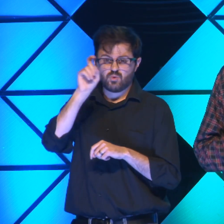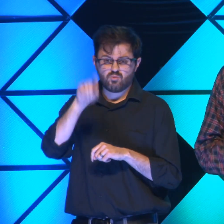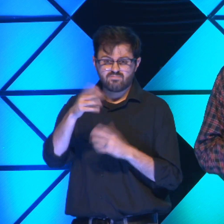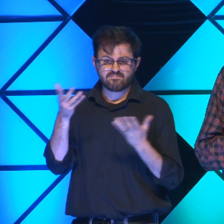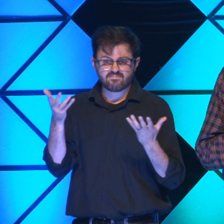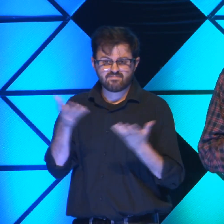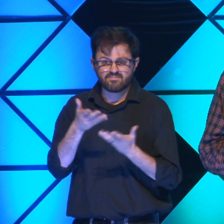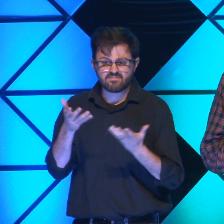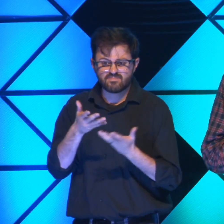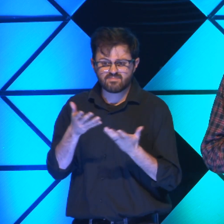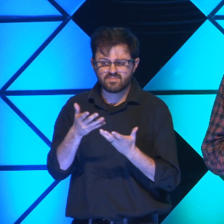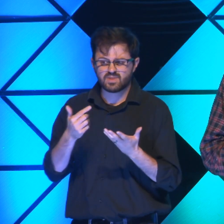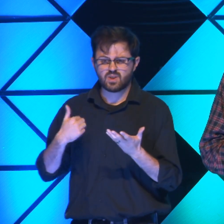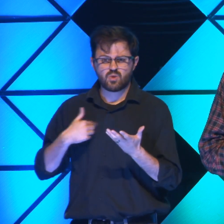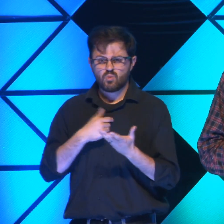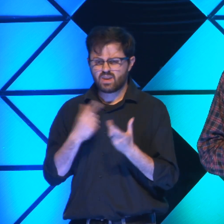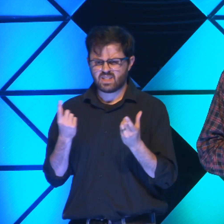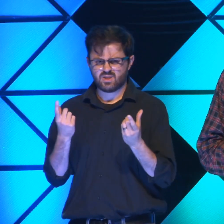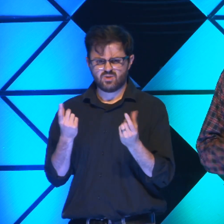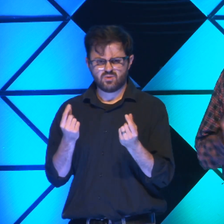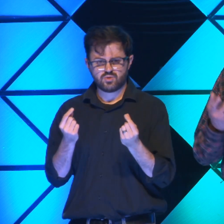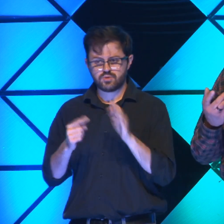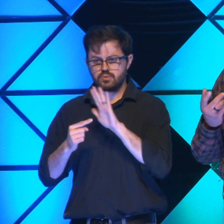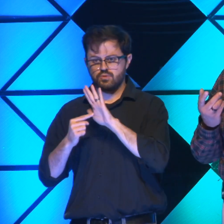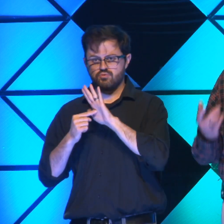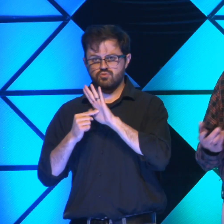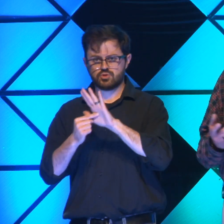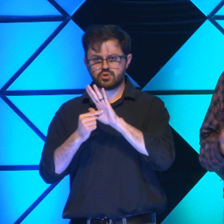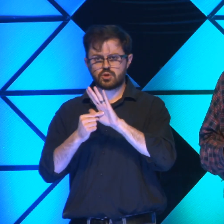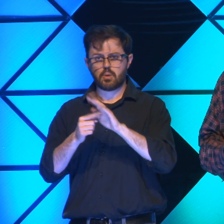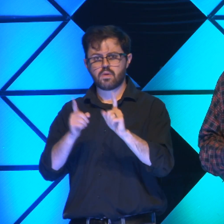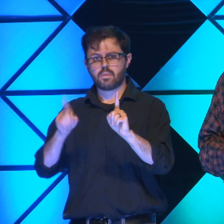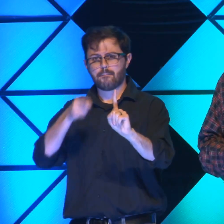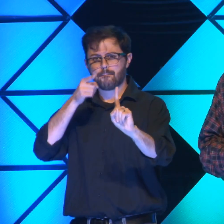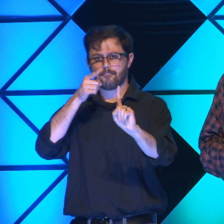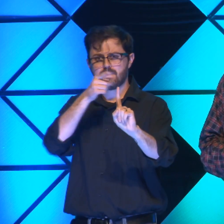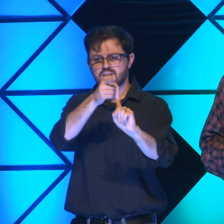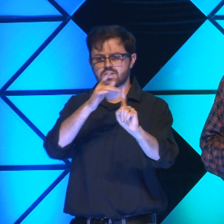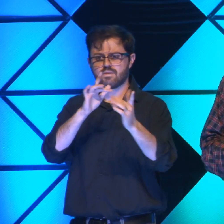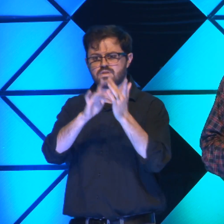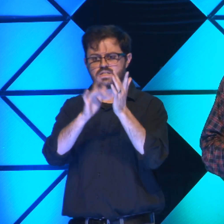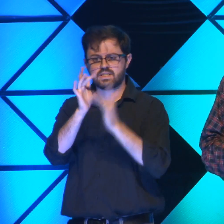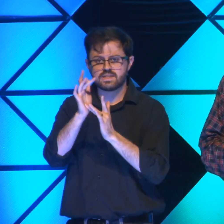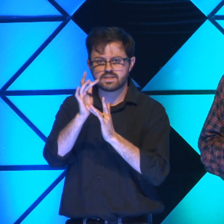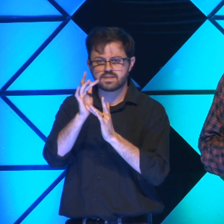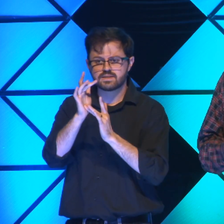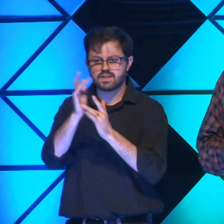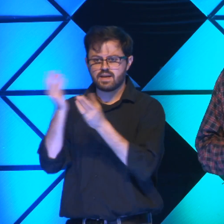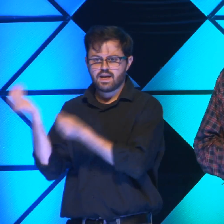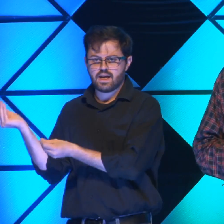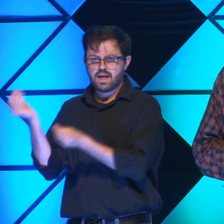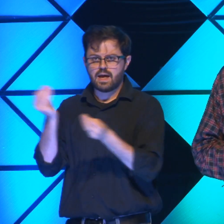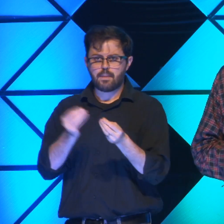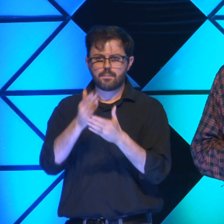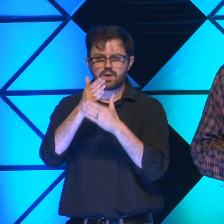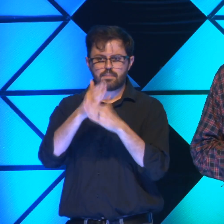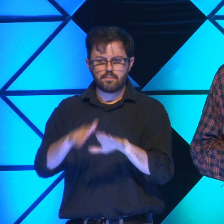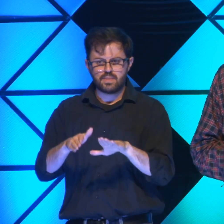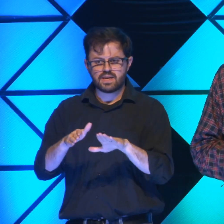to show the mission of Jesus to bring peace on earth in our everyday